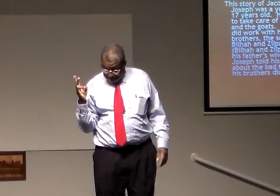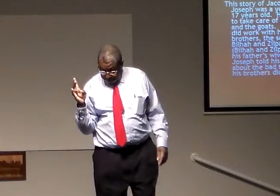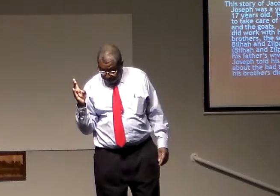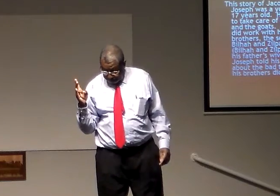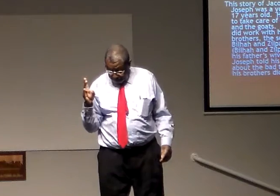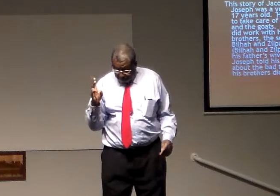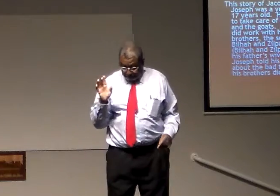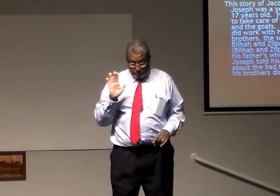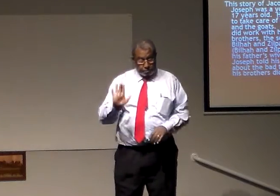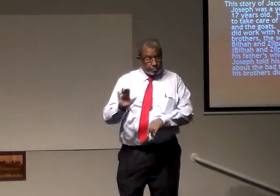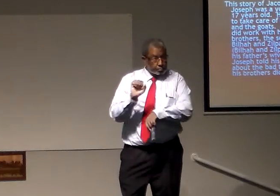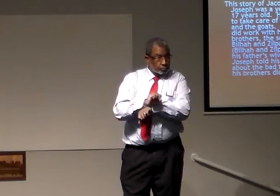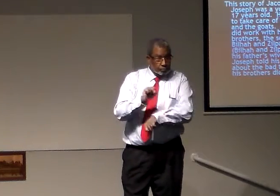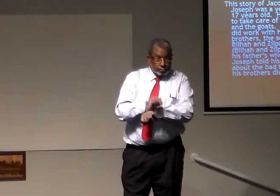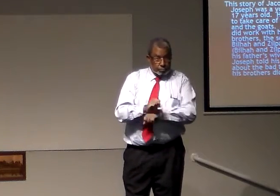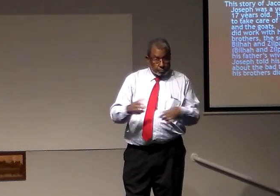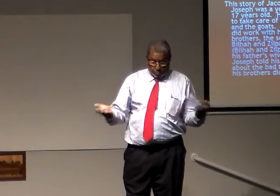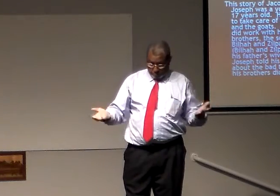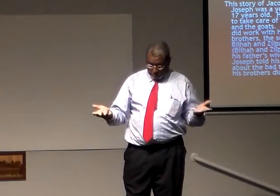man at the age of 17 years old.